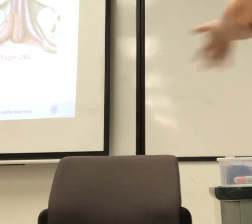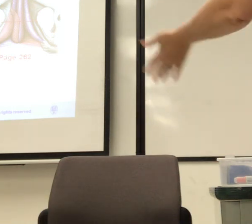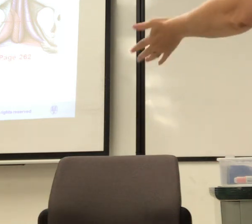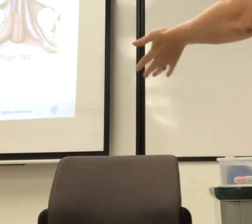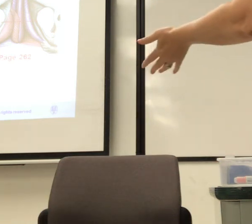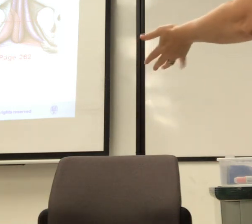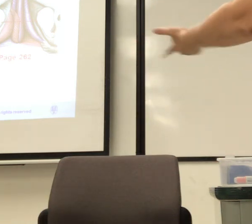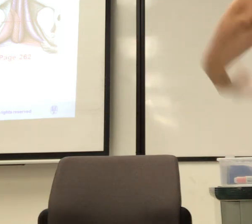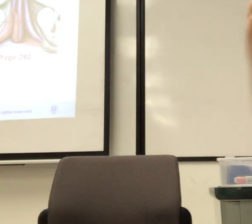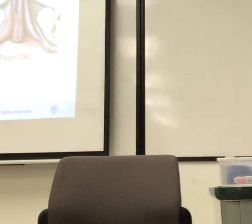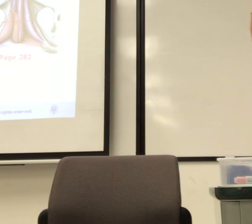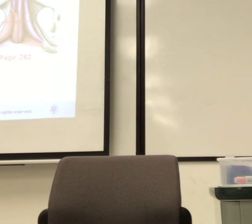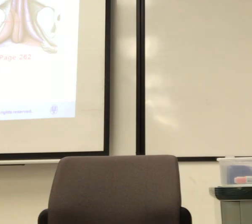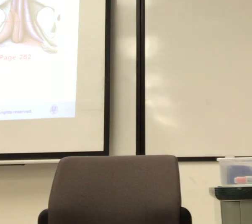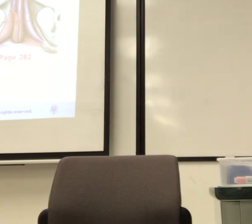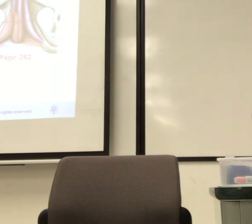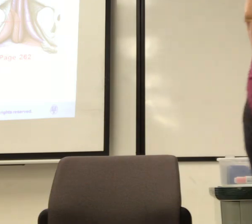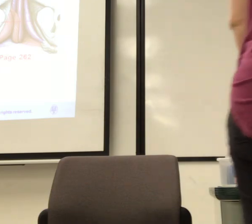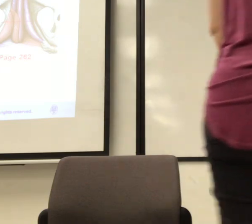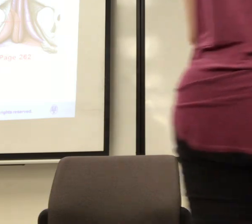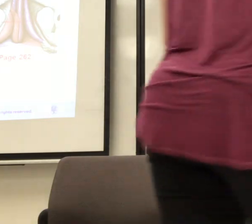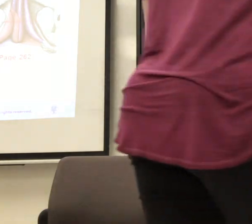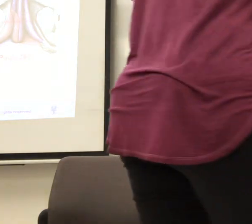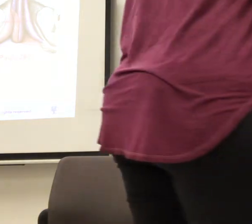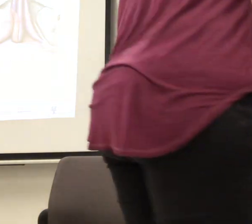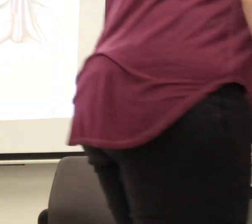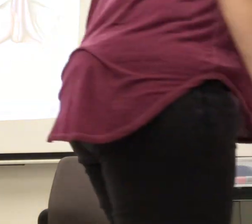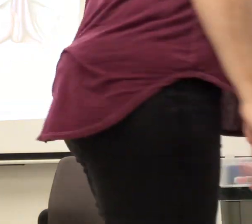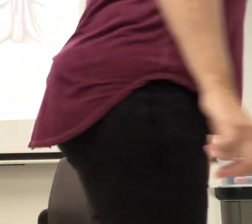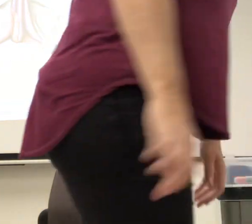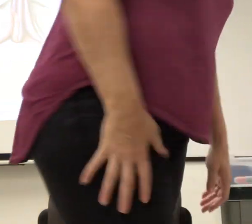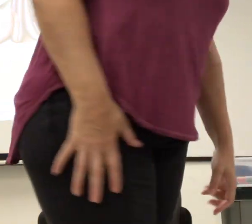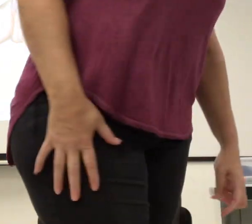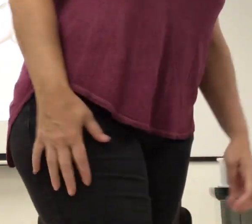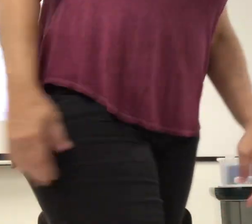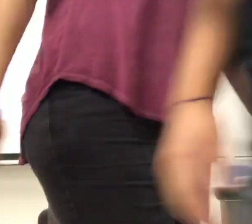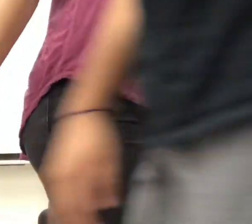I know we're going to have open book session. That's correct. All right.